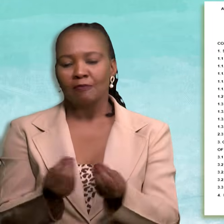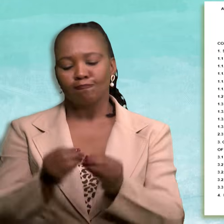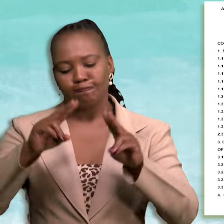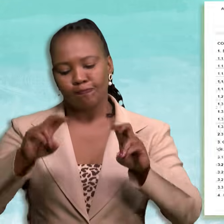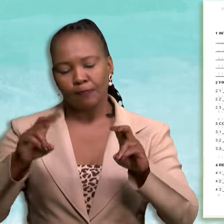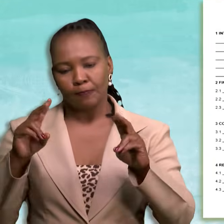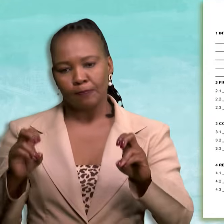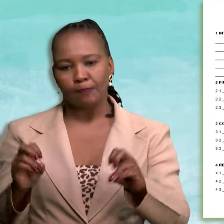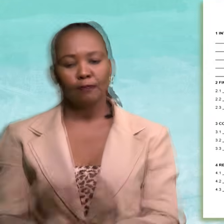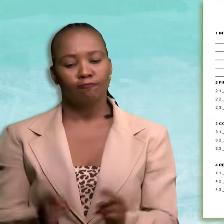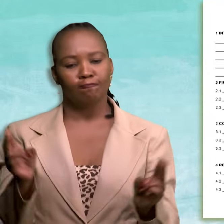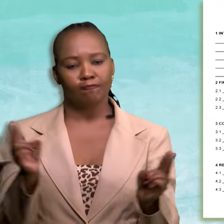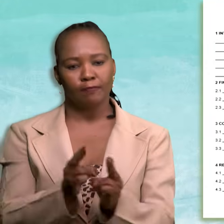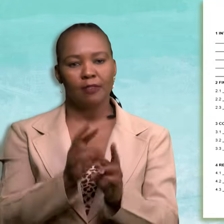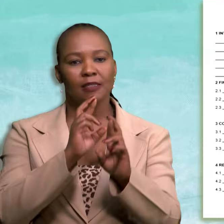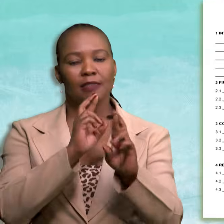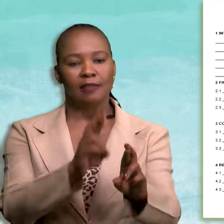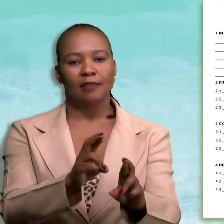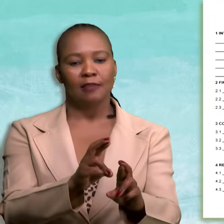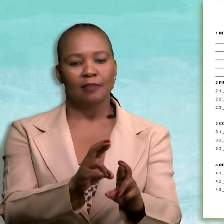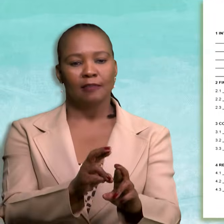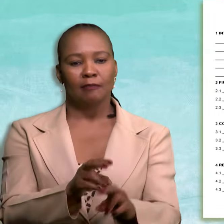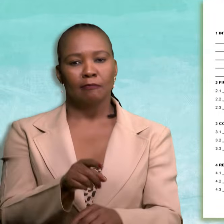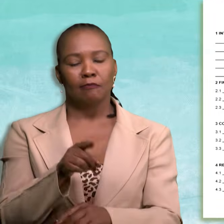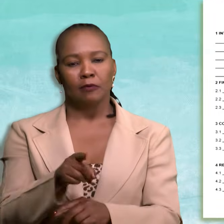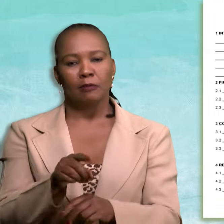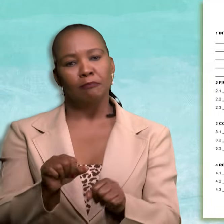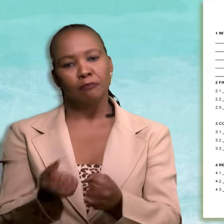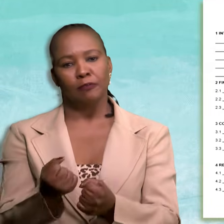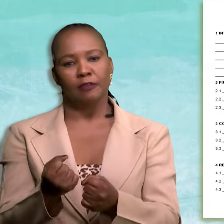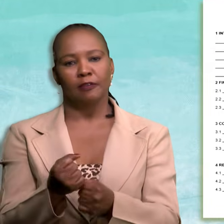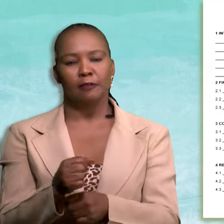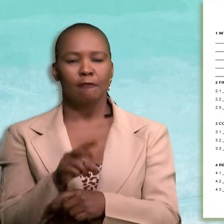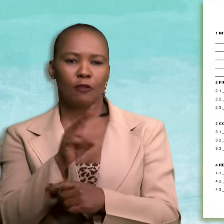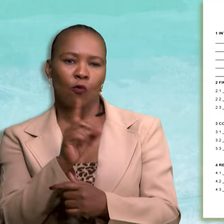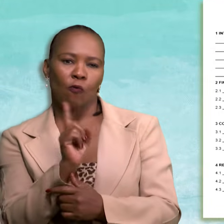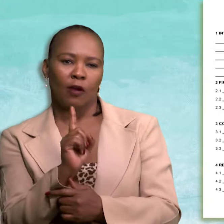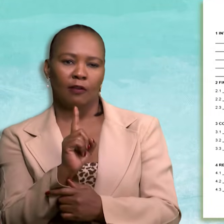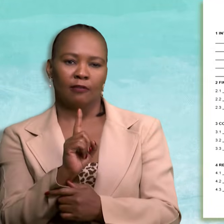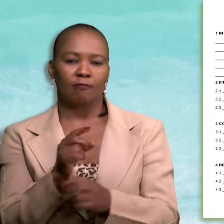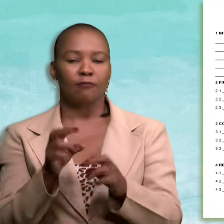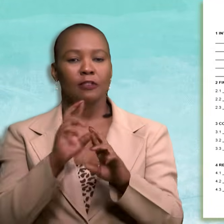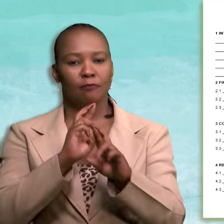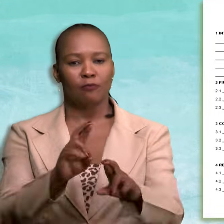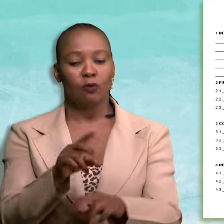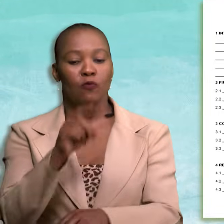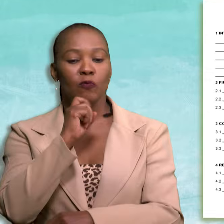at the back. The short report, on the other hand, is an abridged version of the long report,